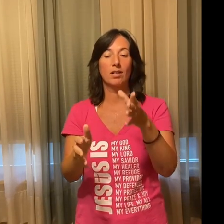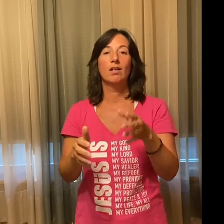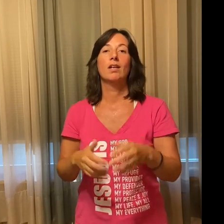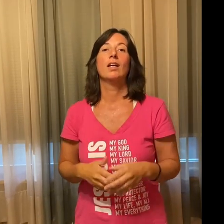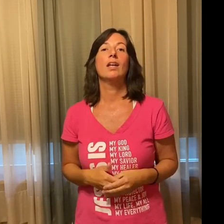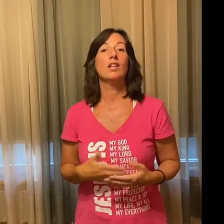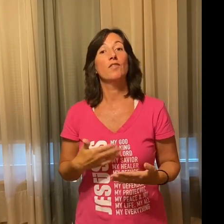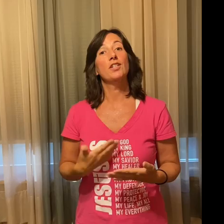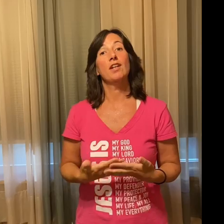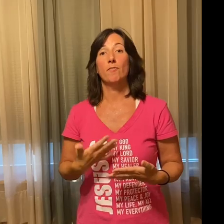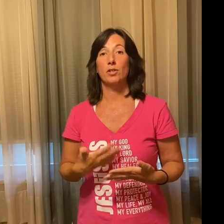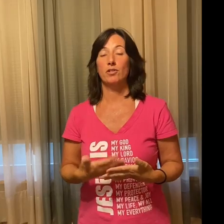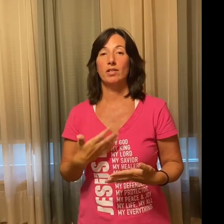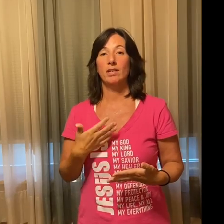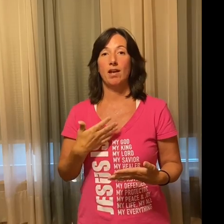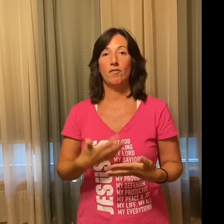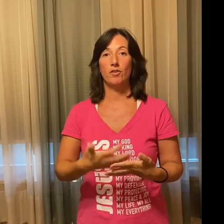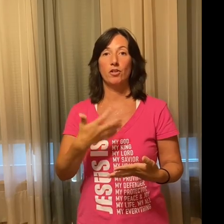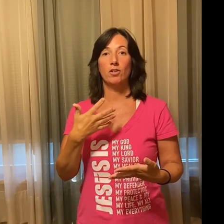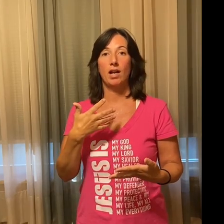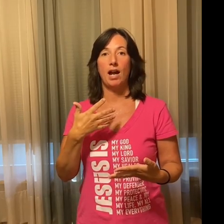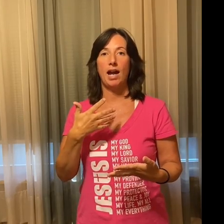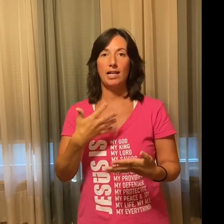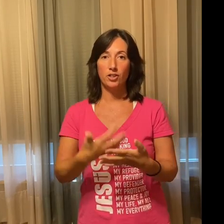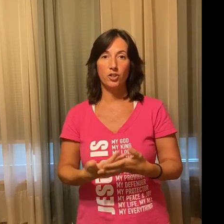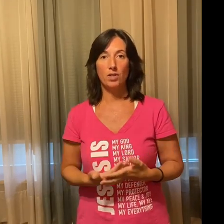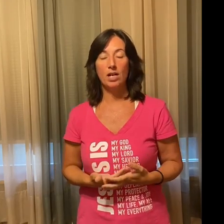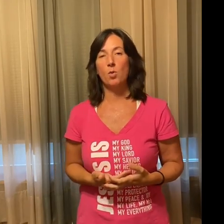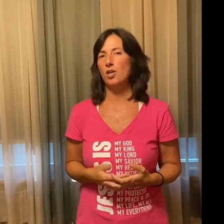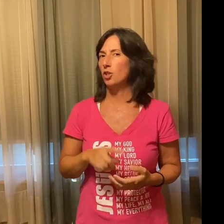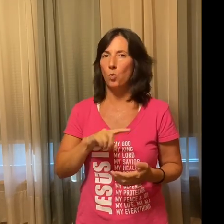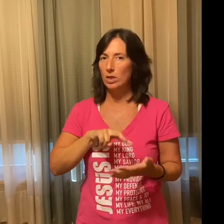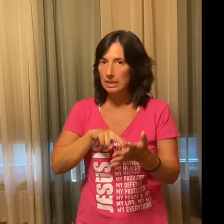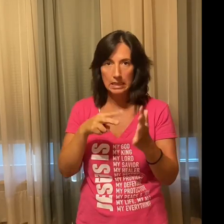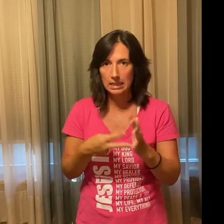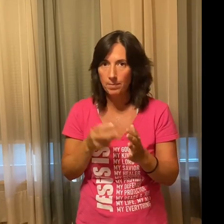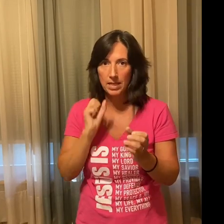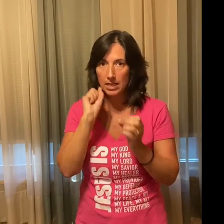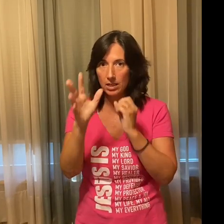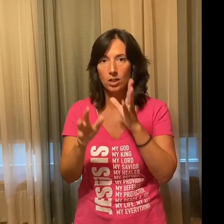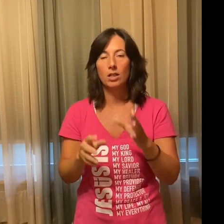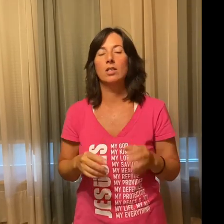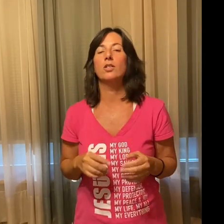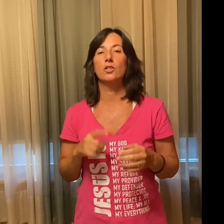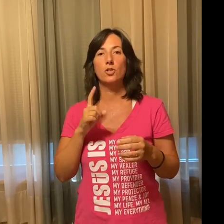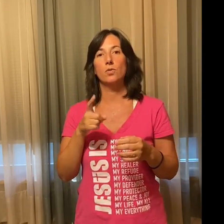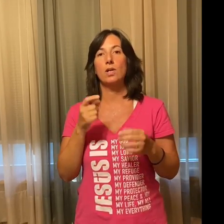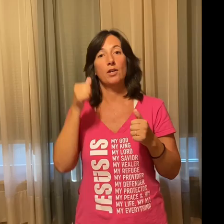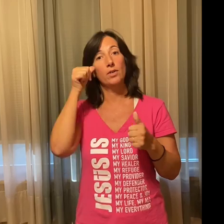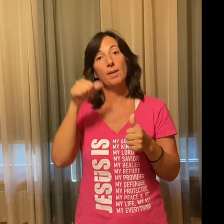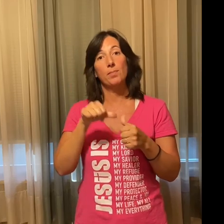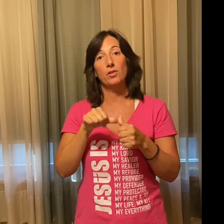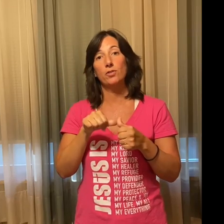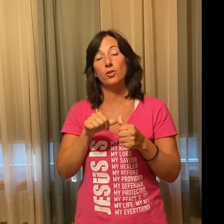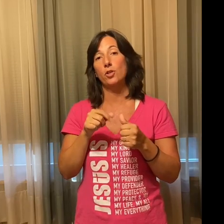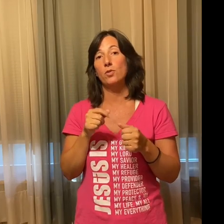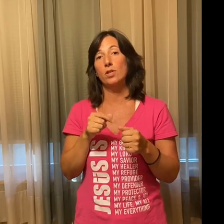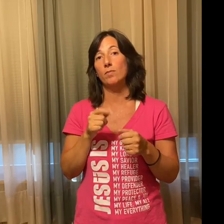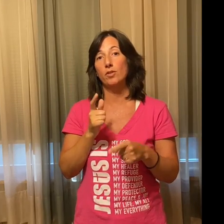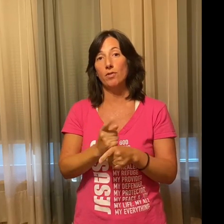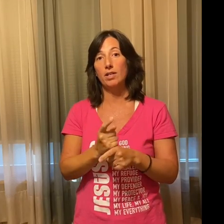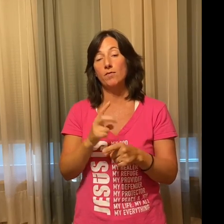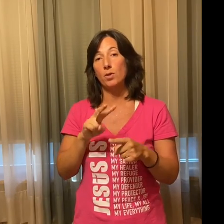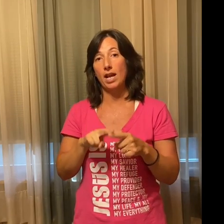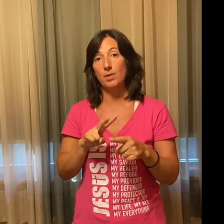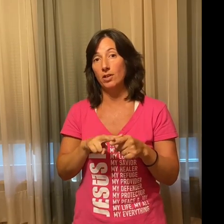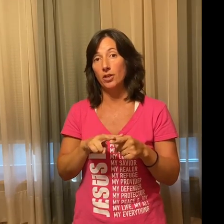shout. If a deaf person ever asks you that question, what does this mean? Then you got to remember to show them